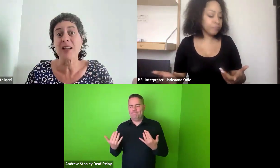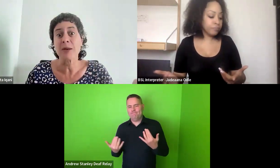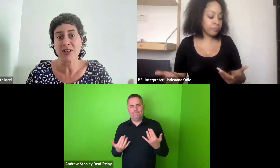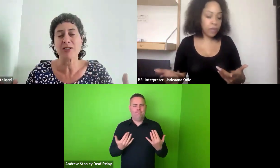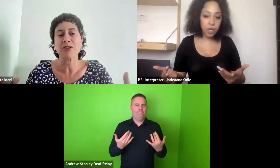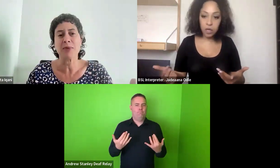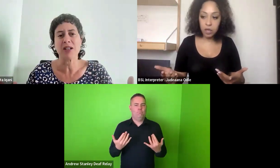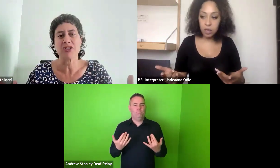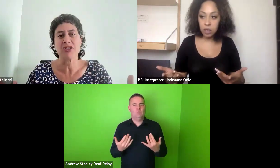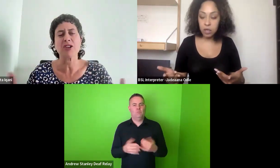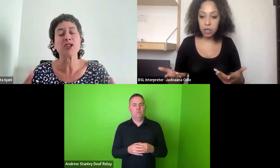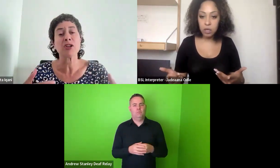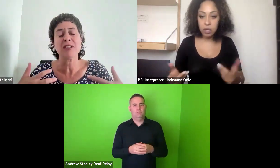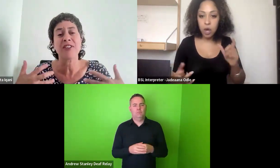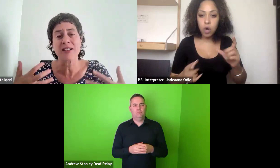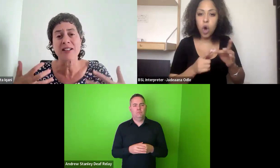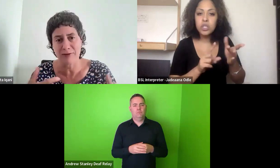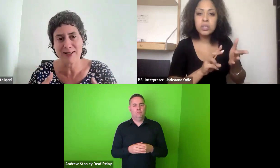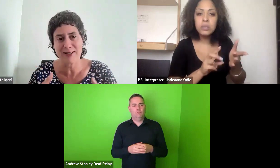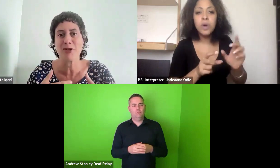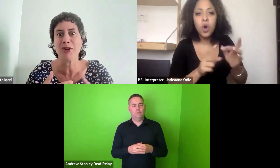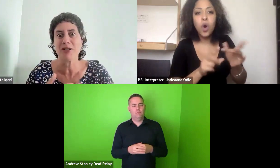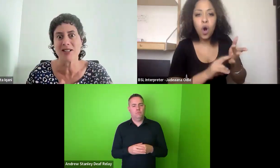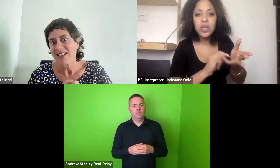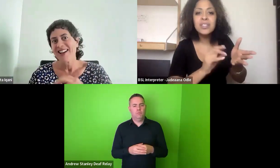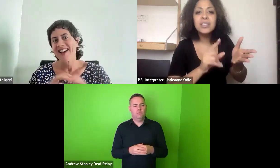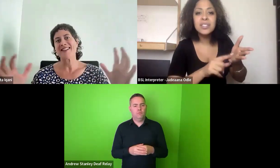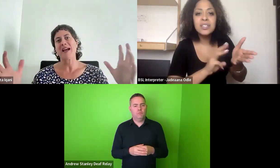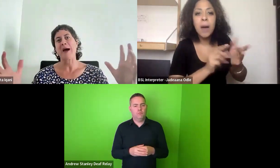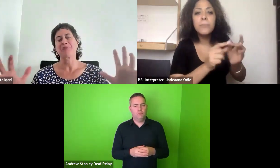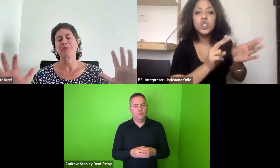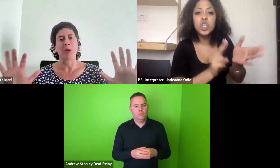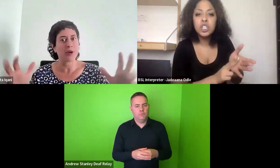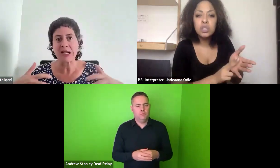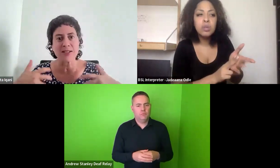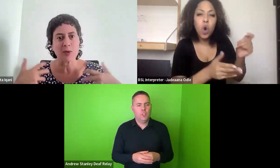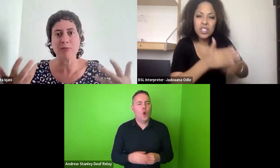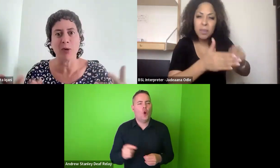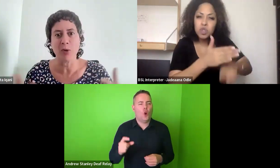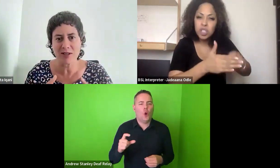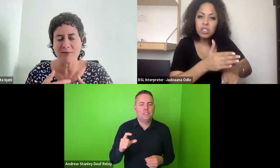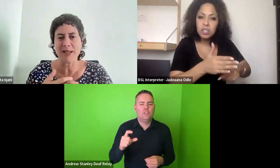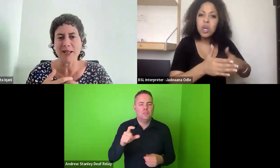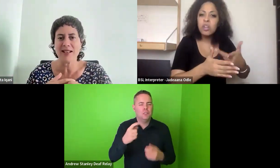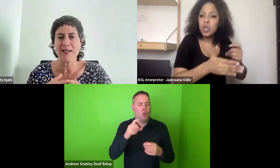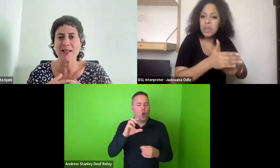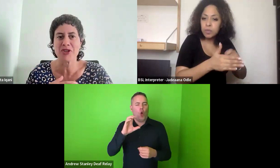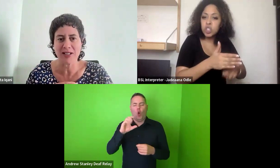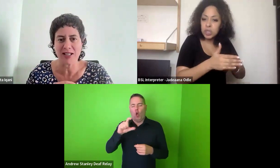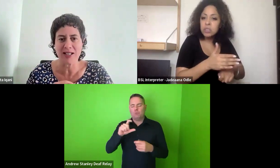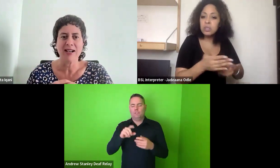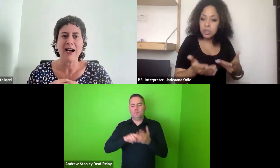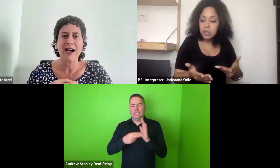of consumption and consumer culture are so effective and so good at bringing us all on board mentally